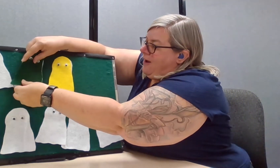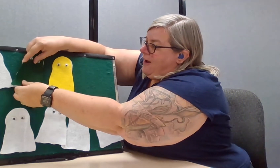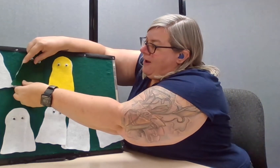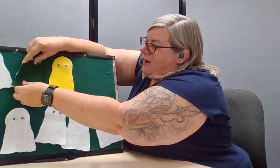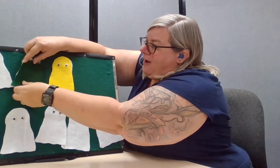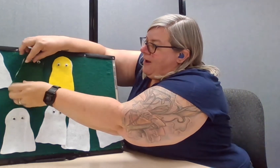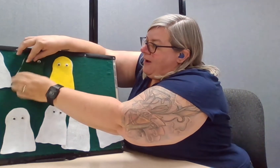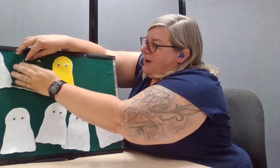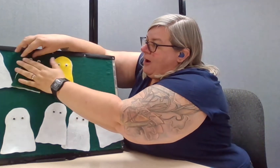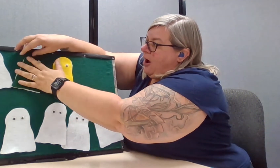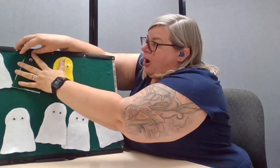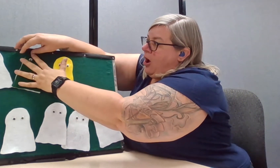became